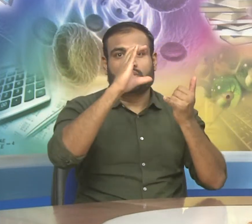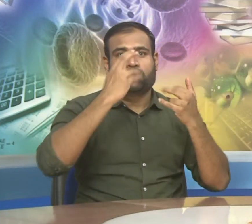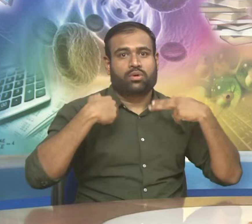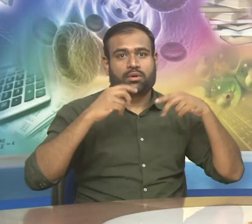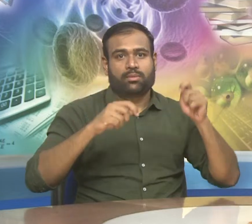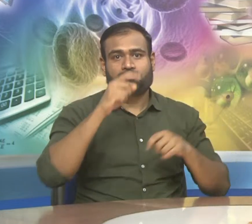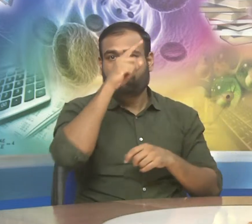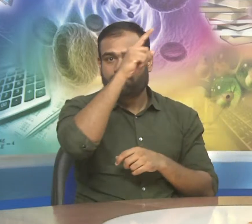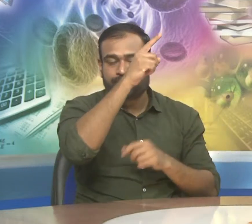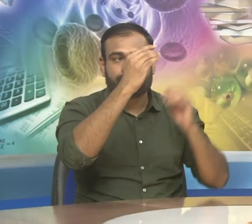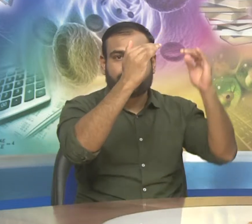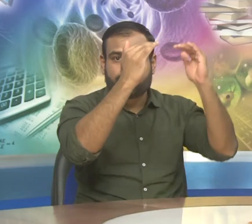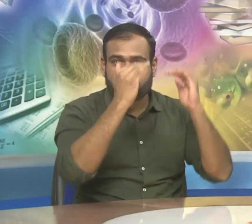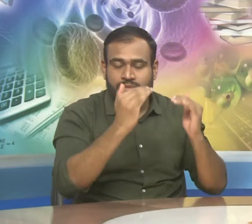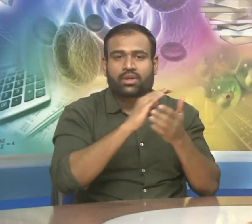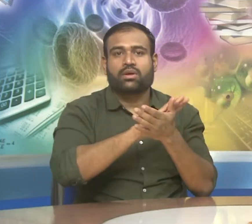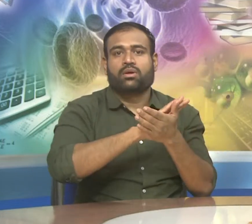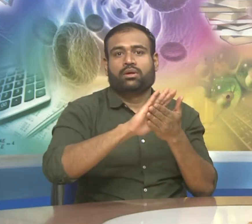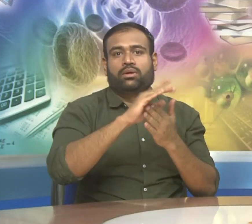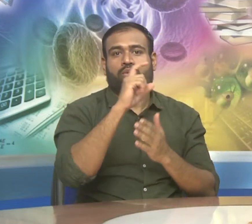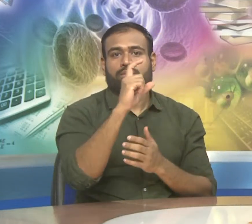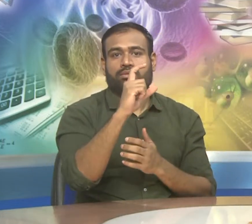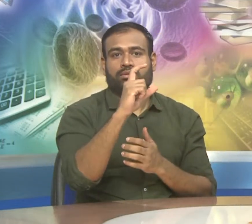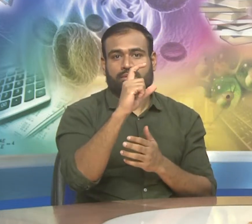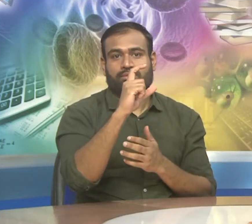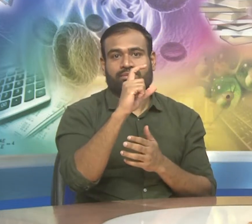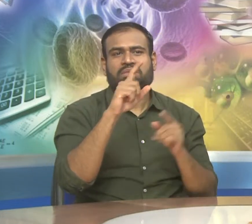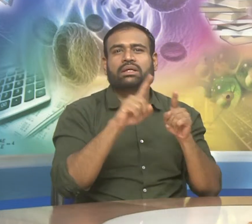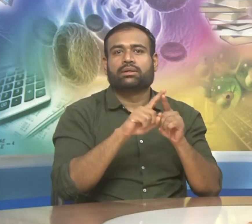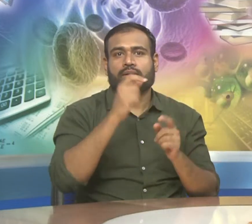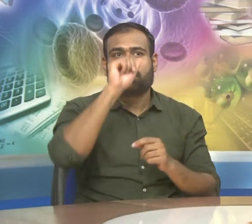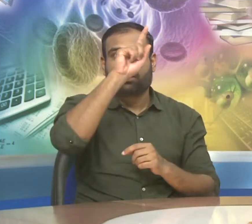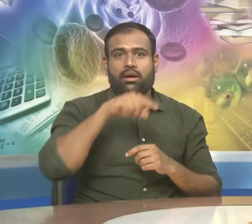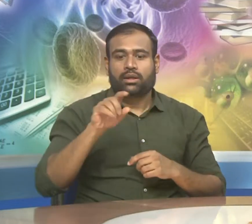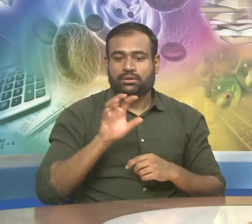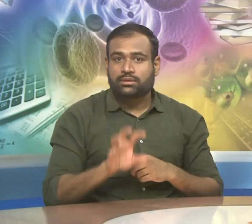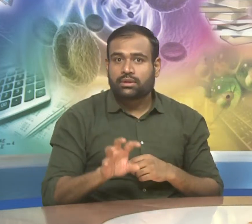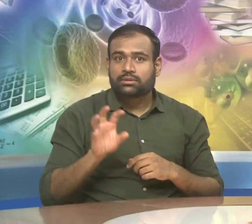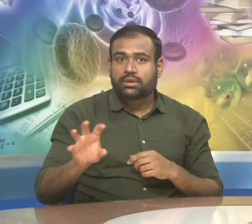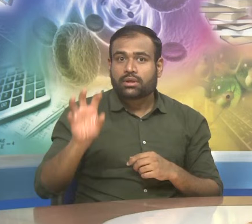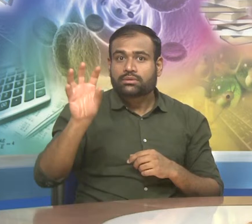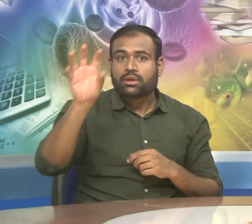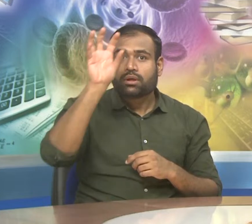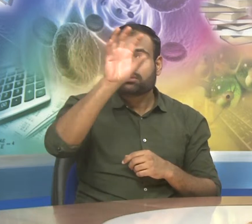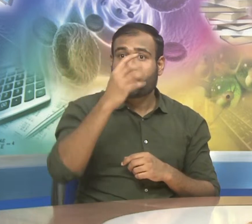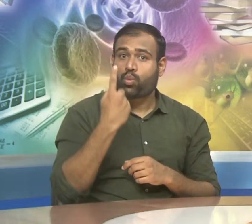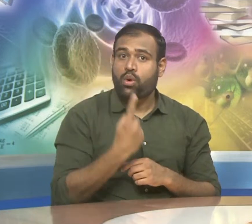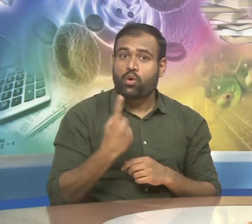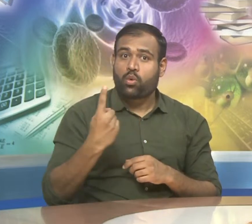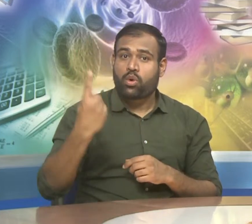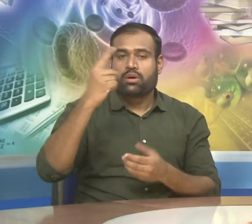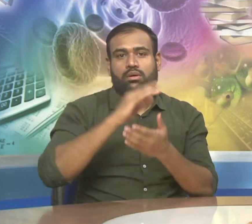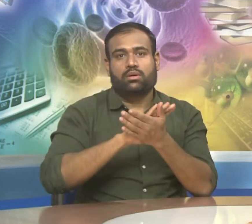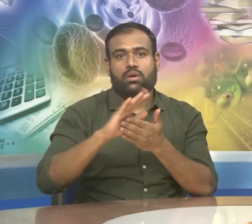high courts, state-wise, and then subordinate courts, lower courts, for example,